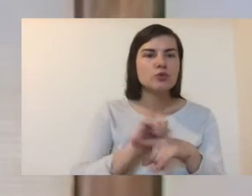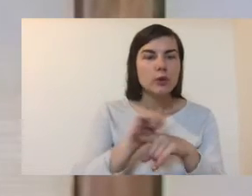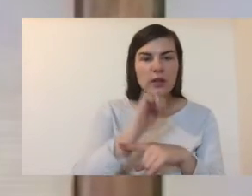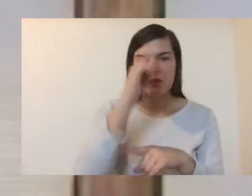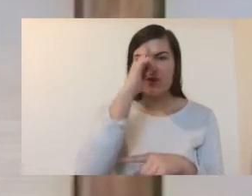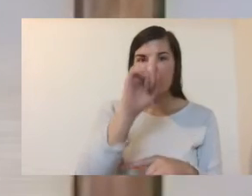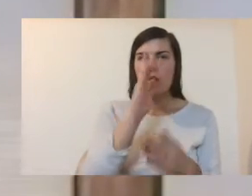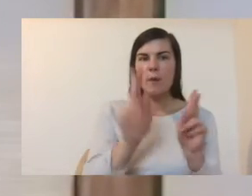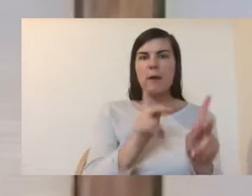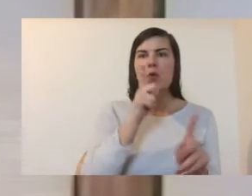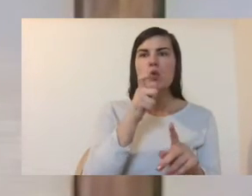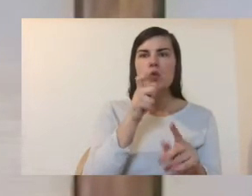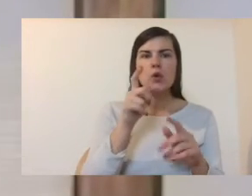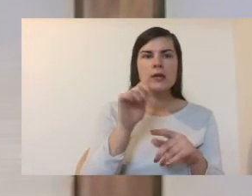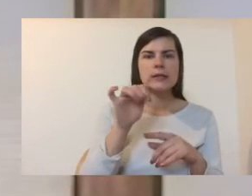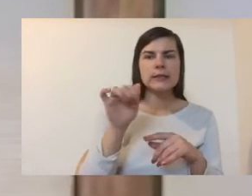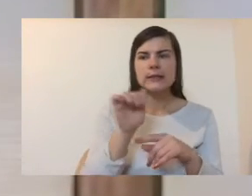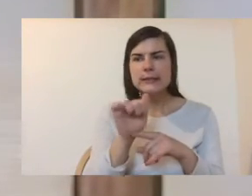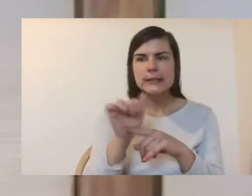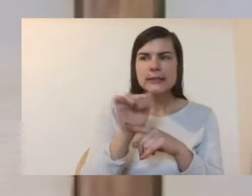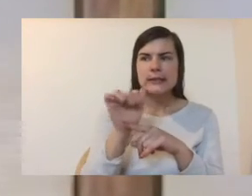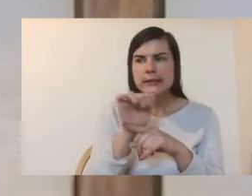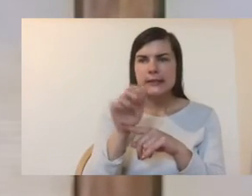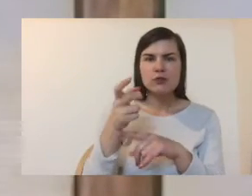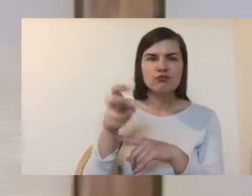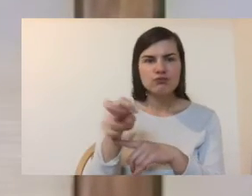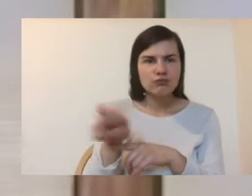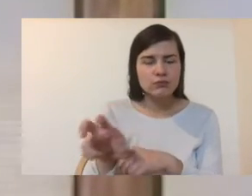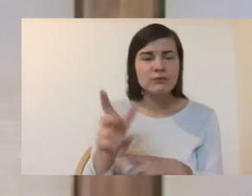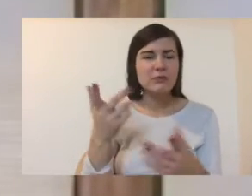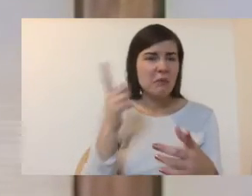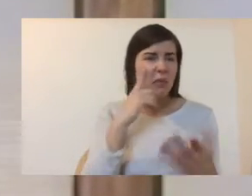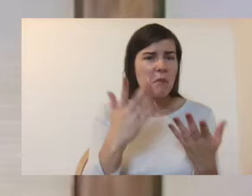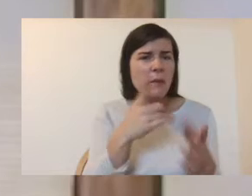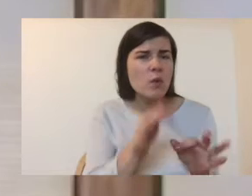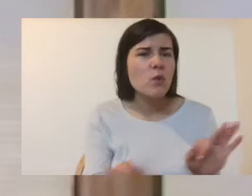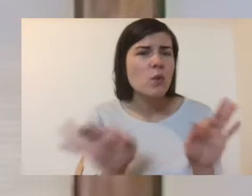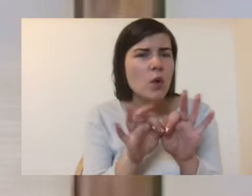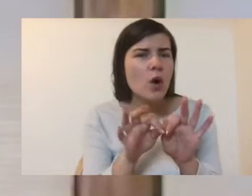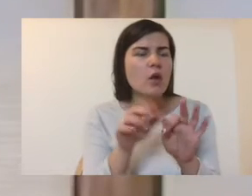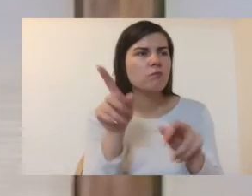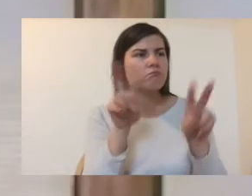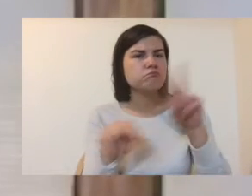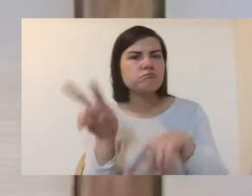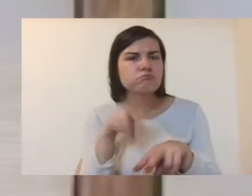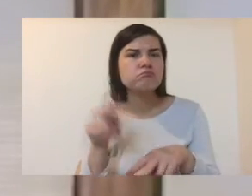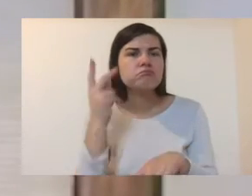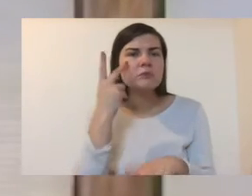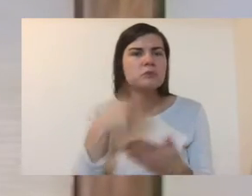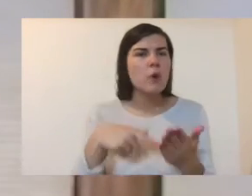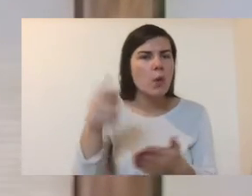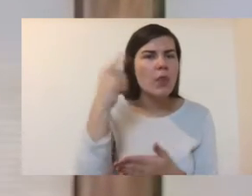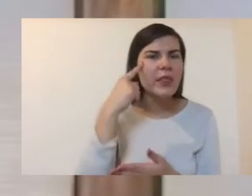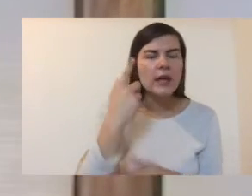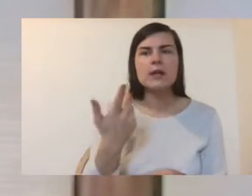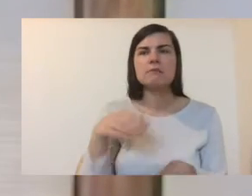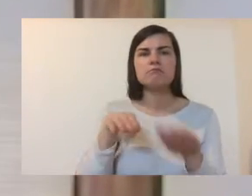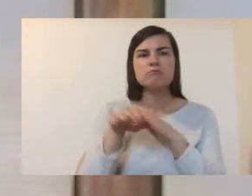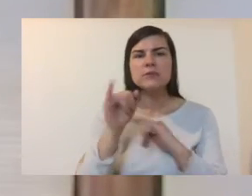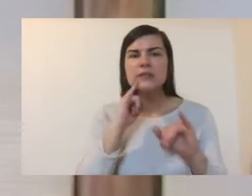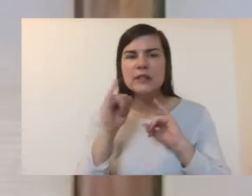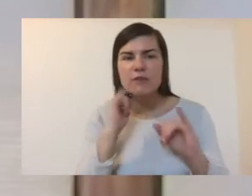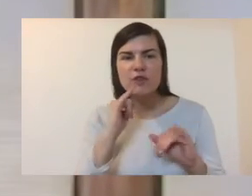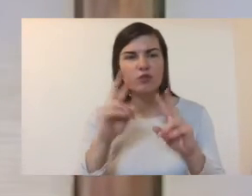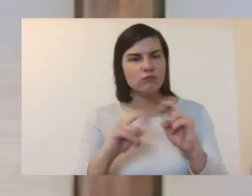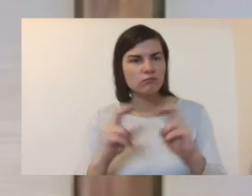do some transition stuff. It might be worth setting up, having you go and kind of having an initial interview and